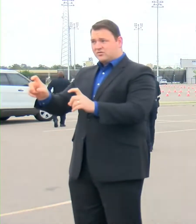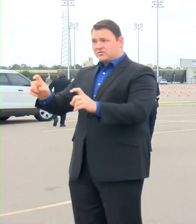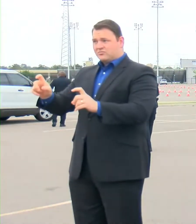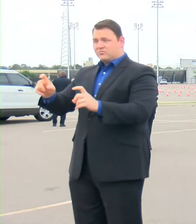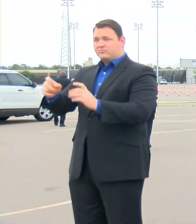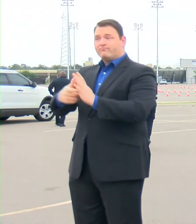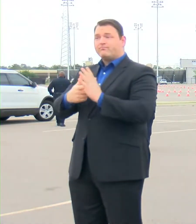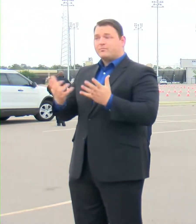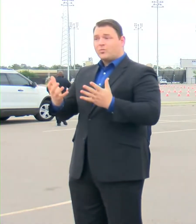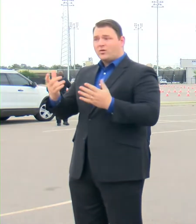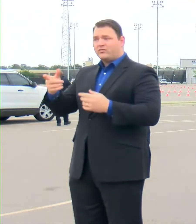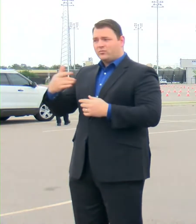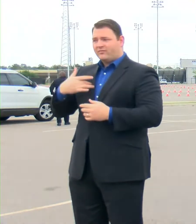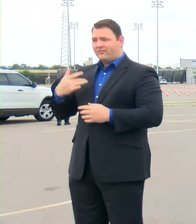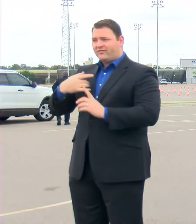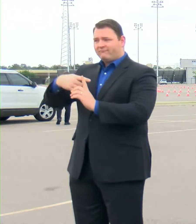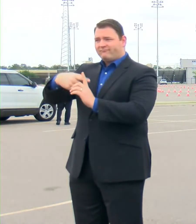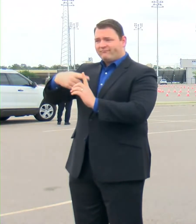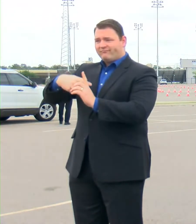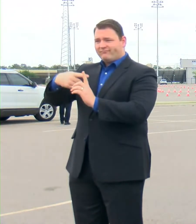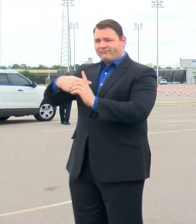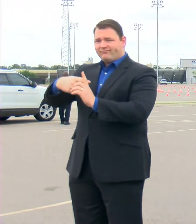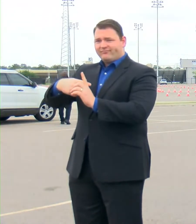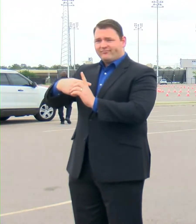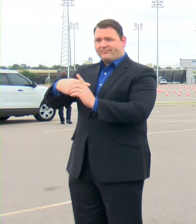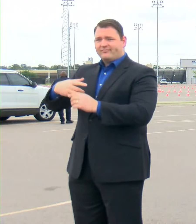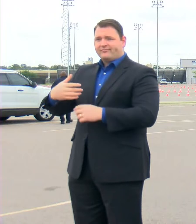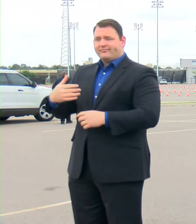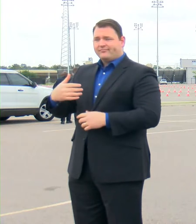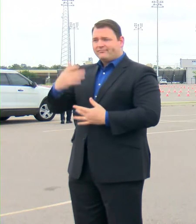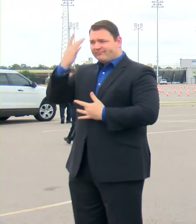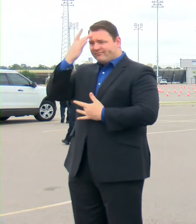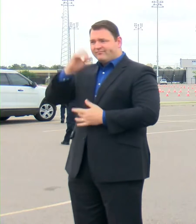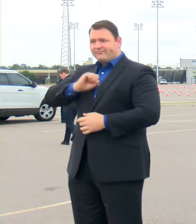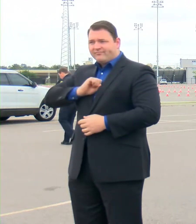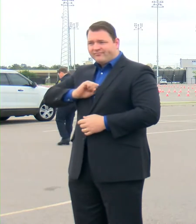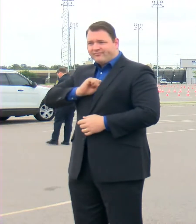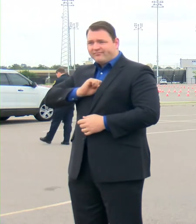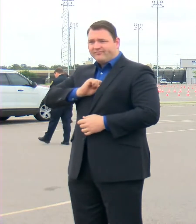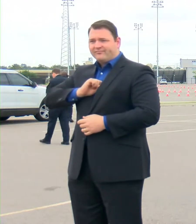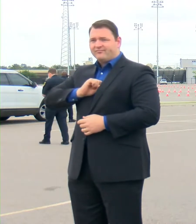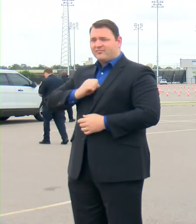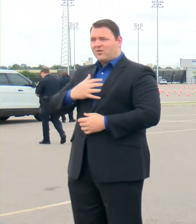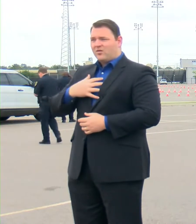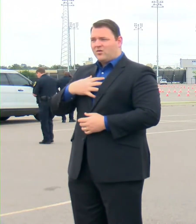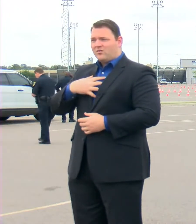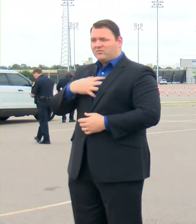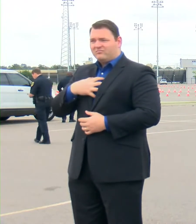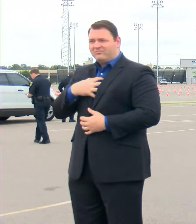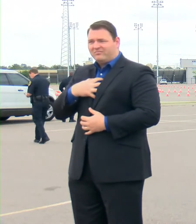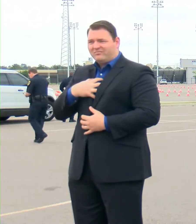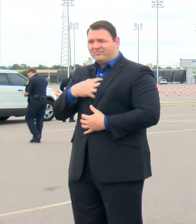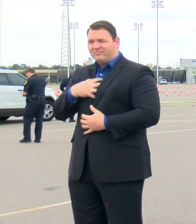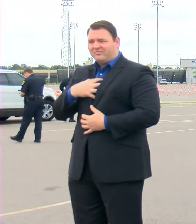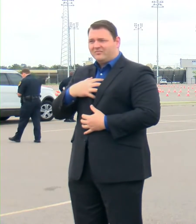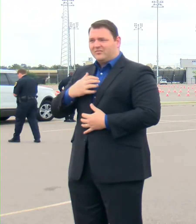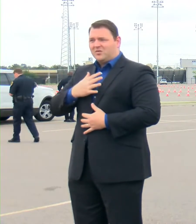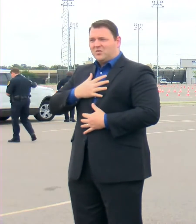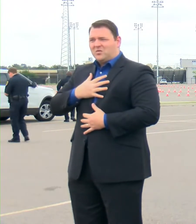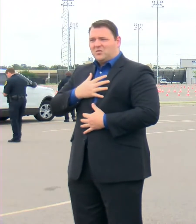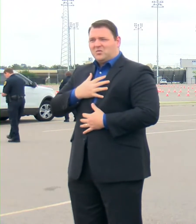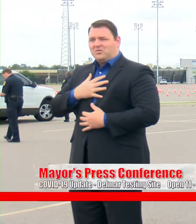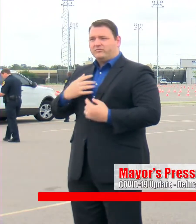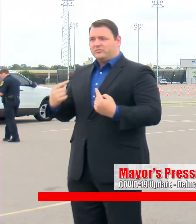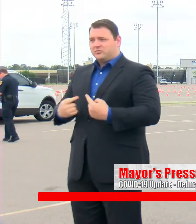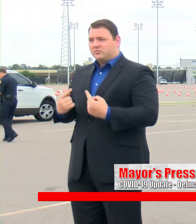fever, dry cough, tightness of the chest, you're eligible to be tested at this site. So there's no